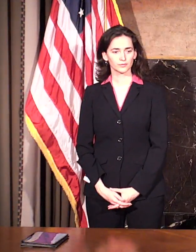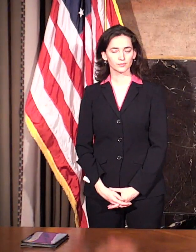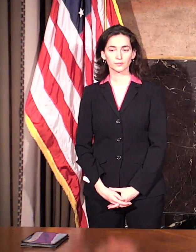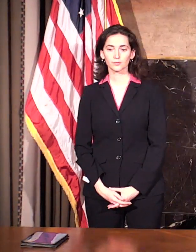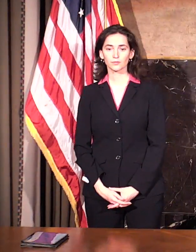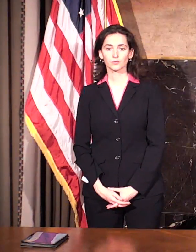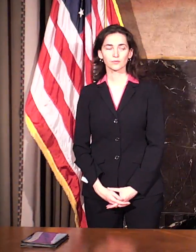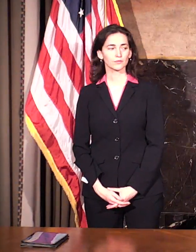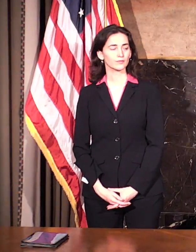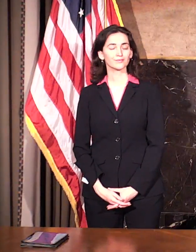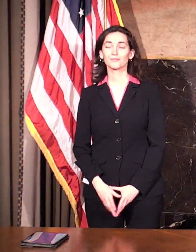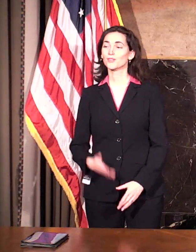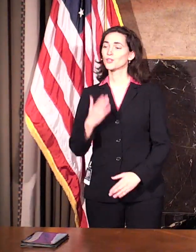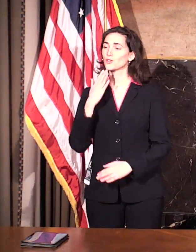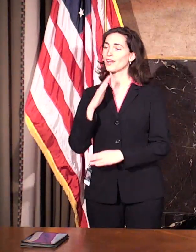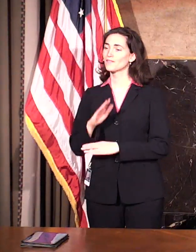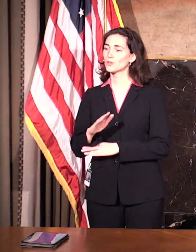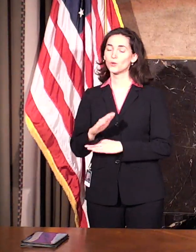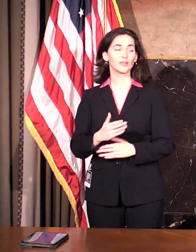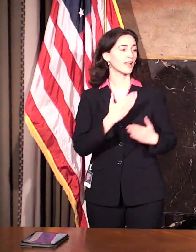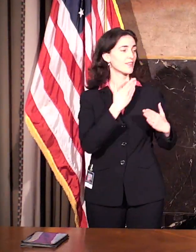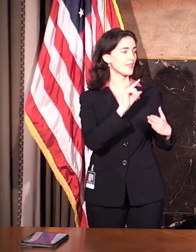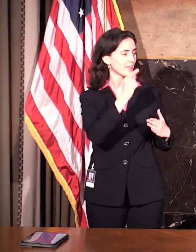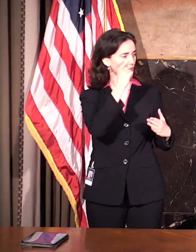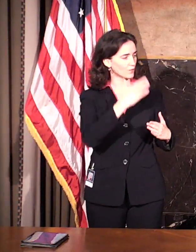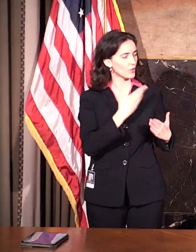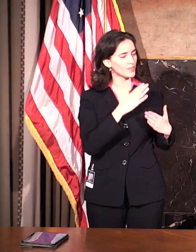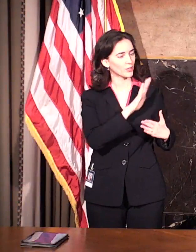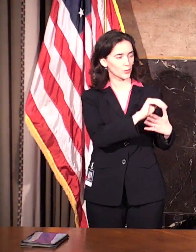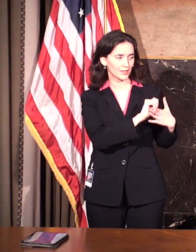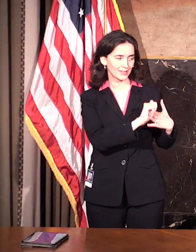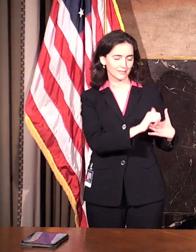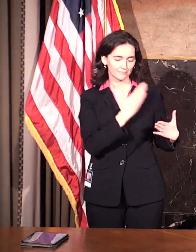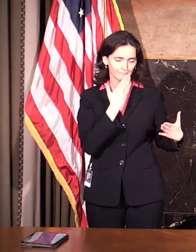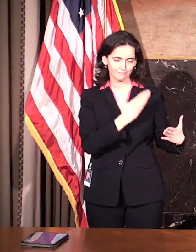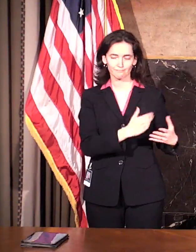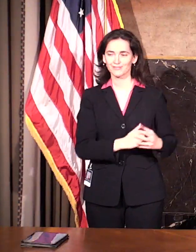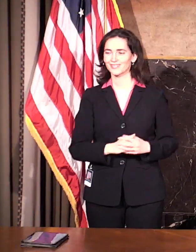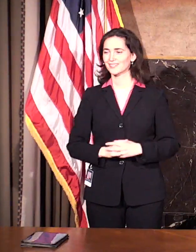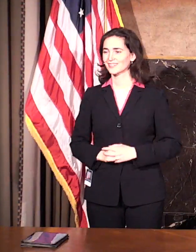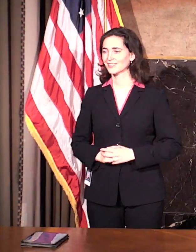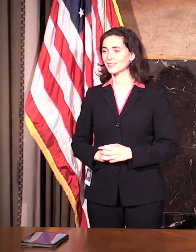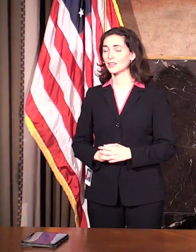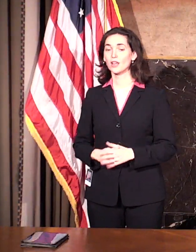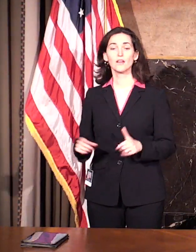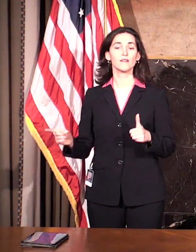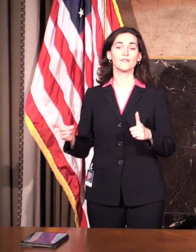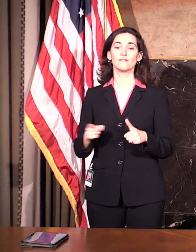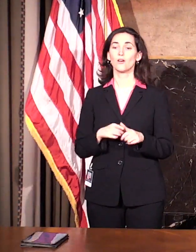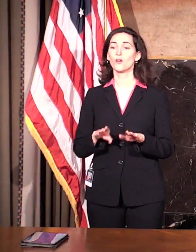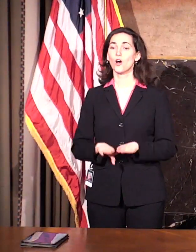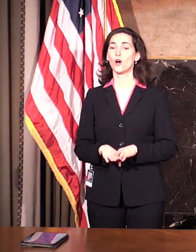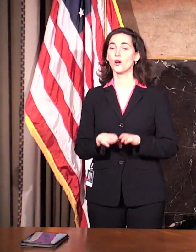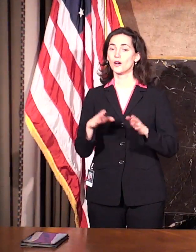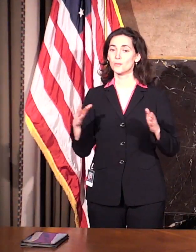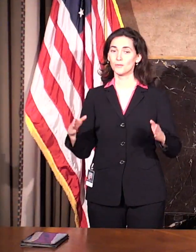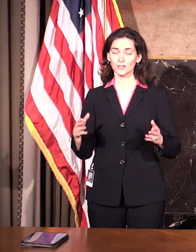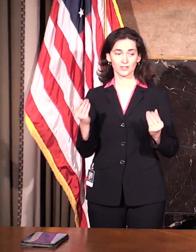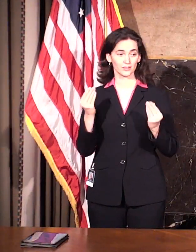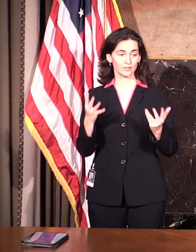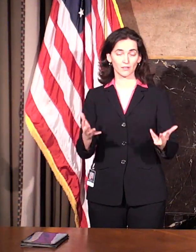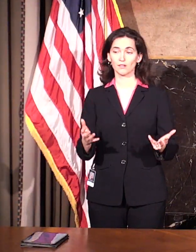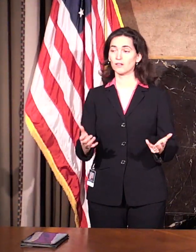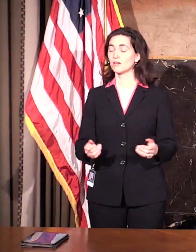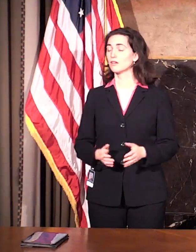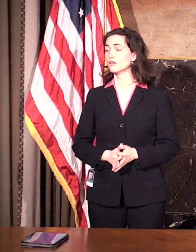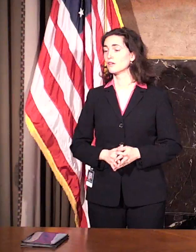Good afternoon. Thank you, Governor. Thank you for your leadership. And I would like to just open by thanking a lot of